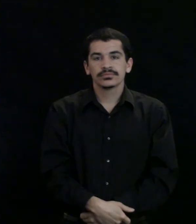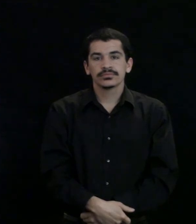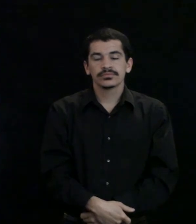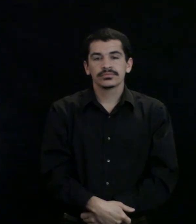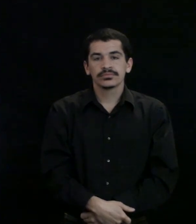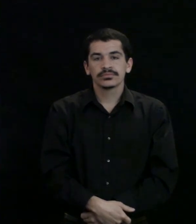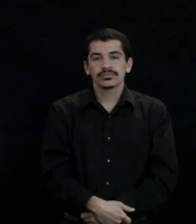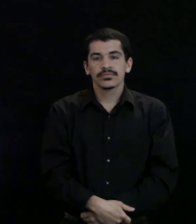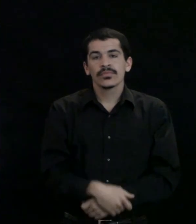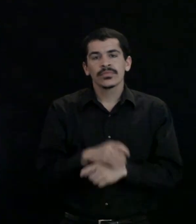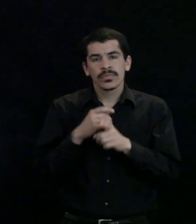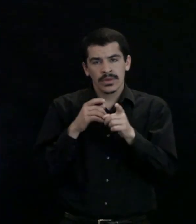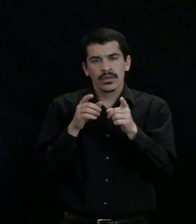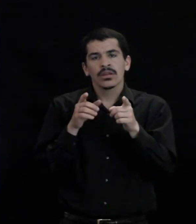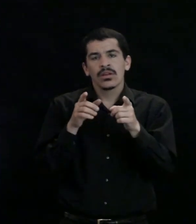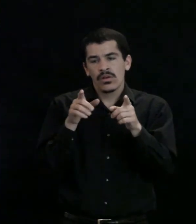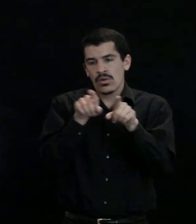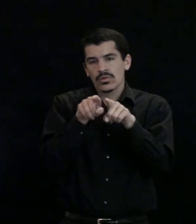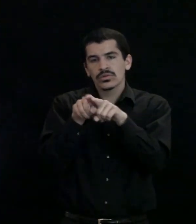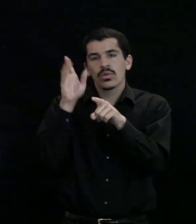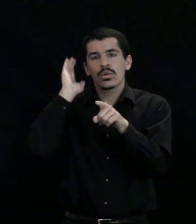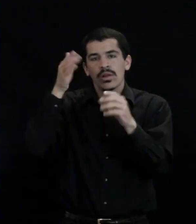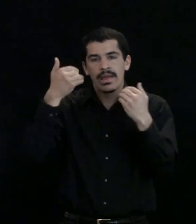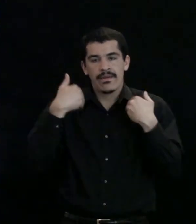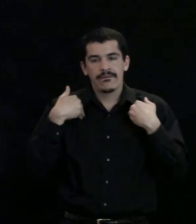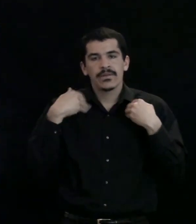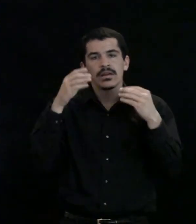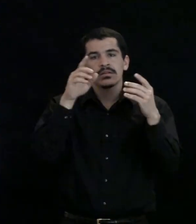It would also have meeting rooms,